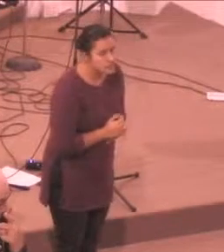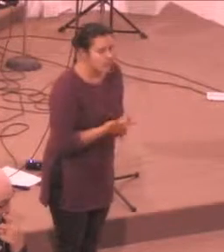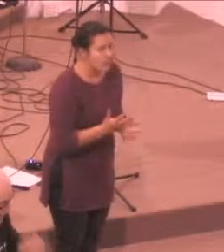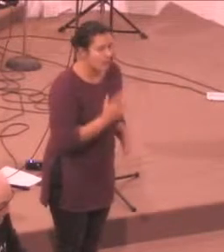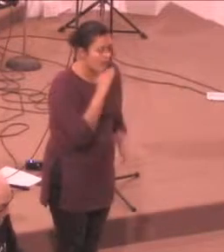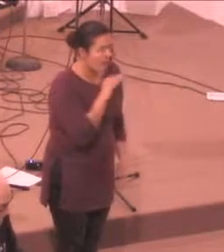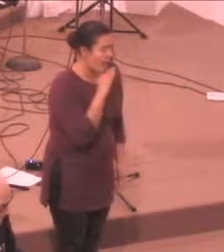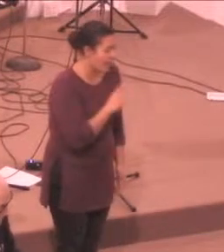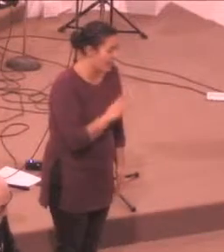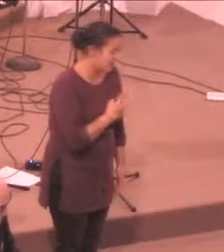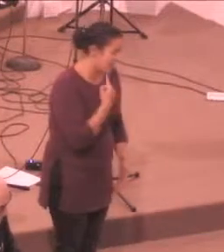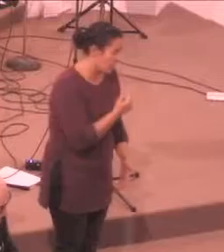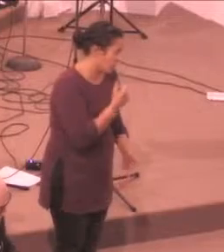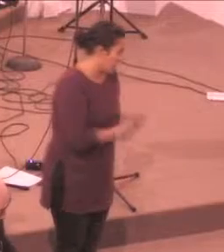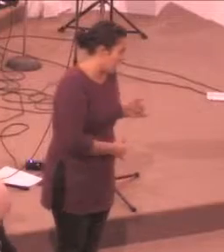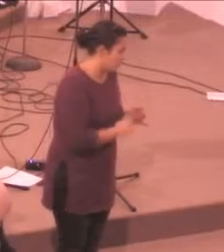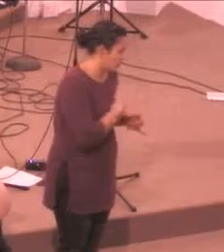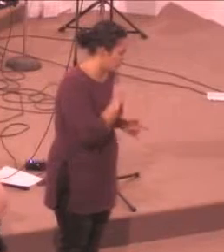lie anymore.